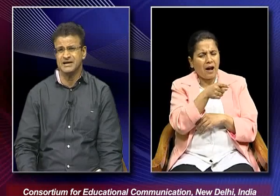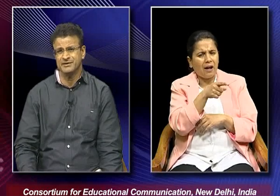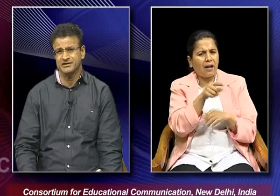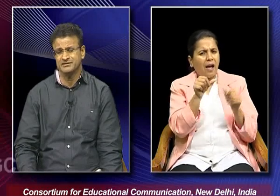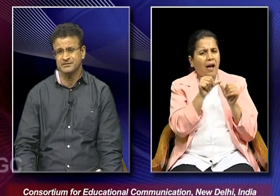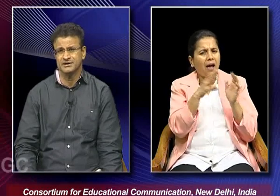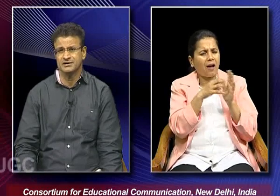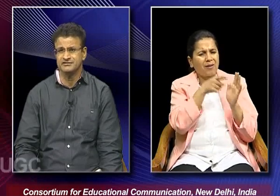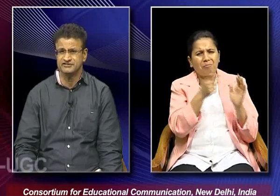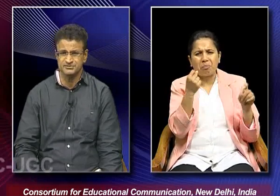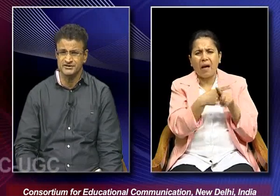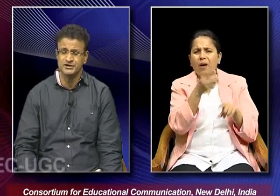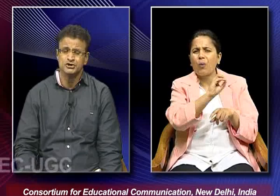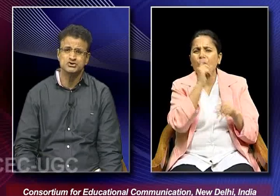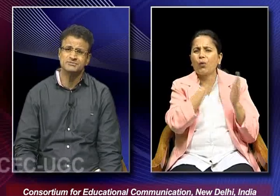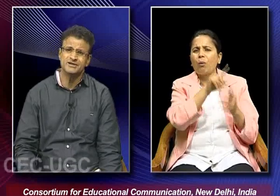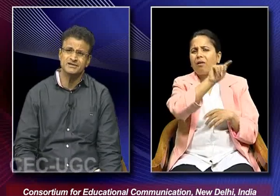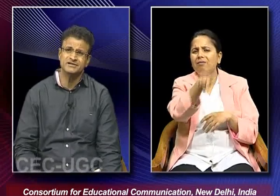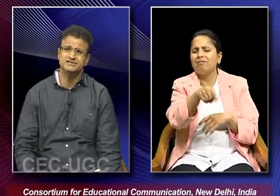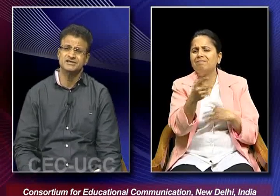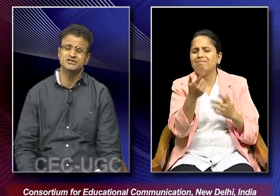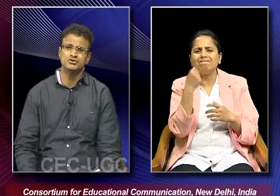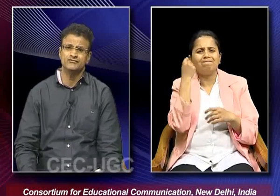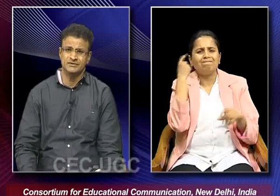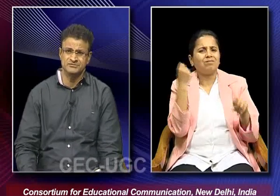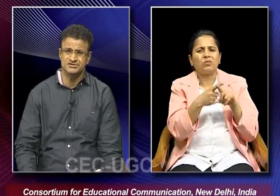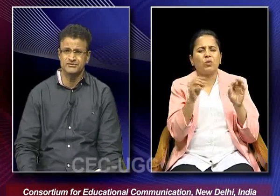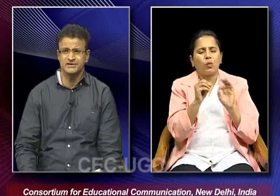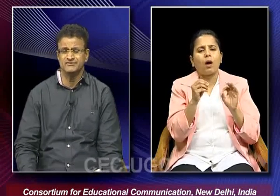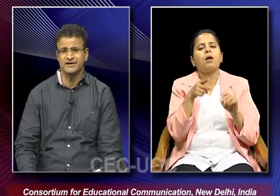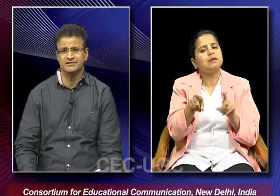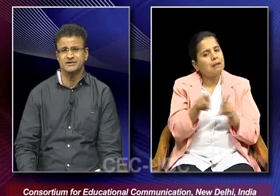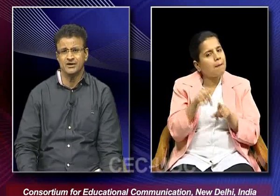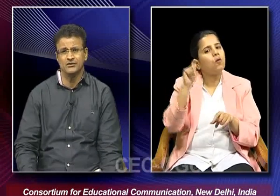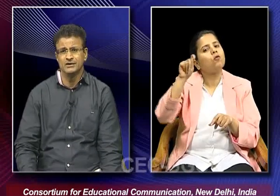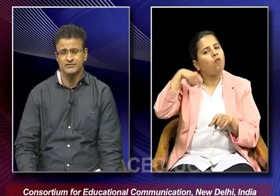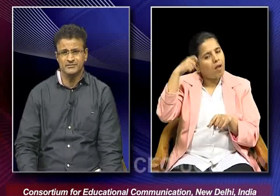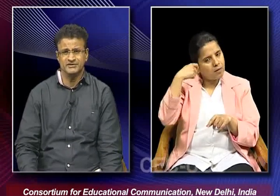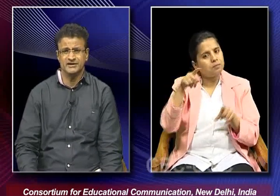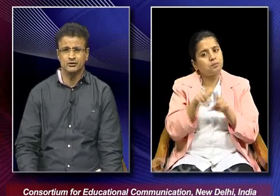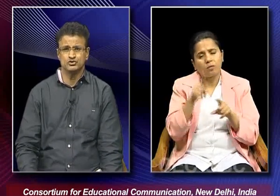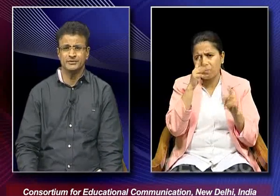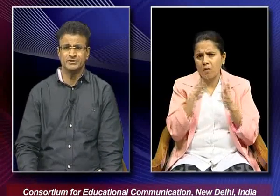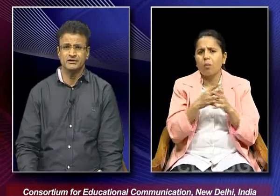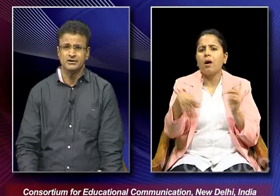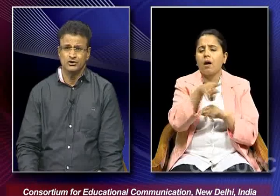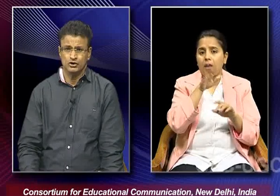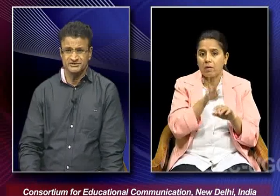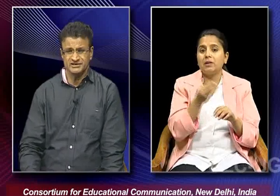is happening in that particular advertisement. So similar is the case of films. We find that how women, they are also